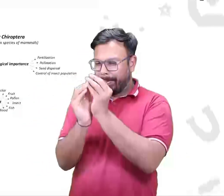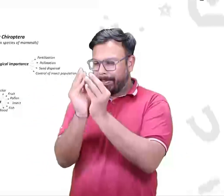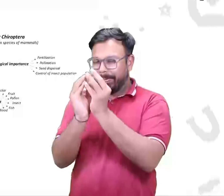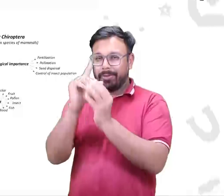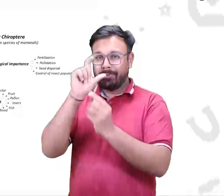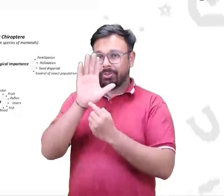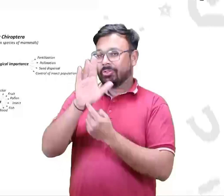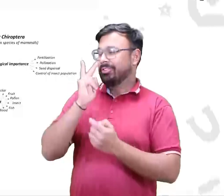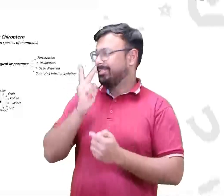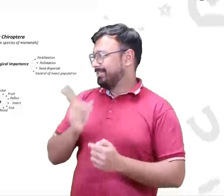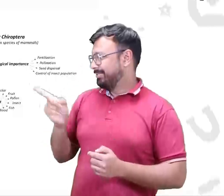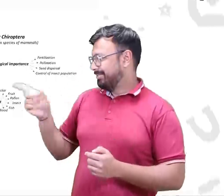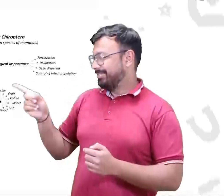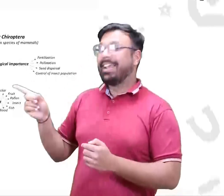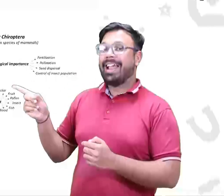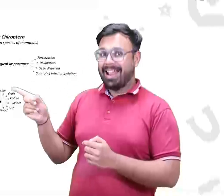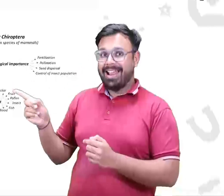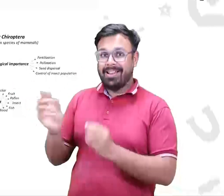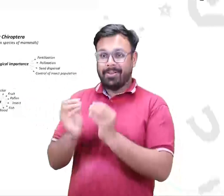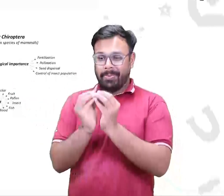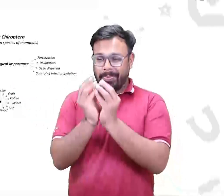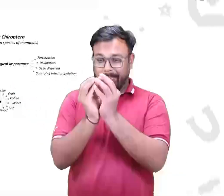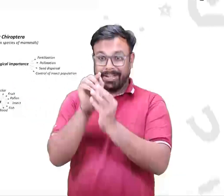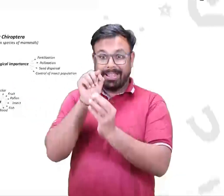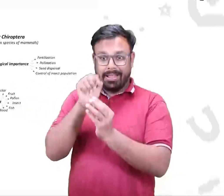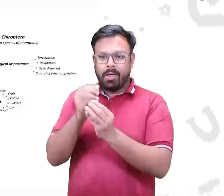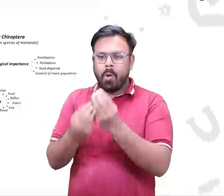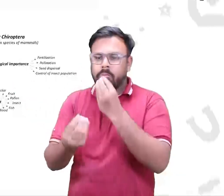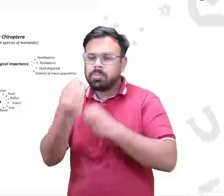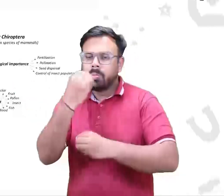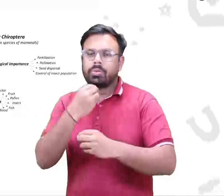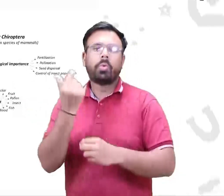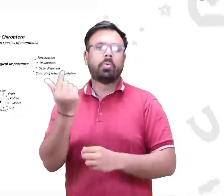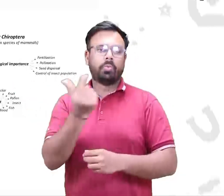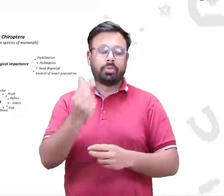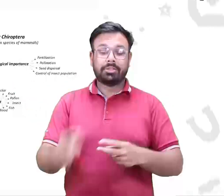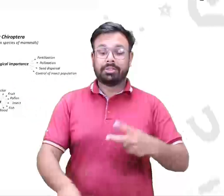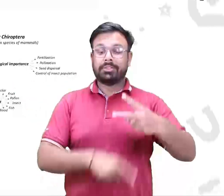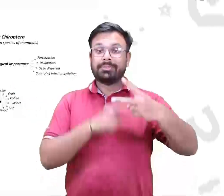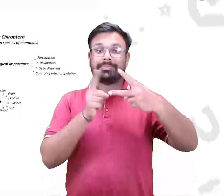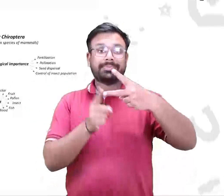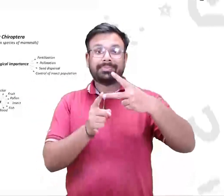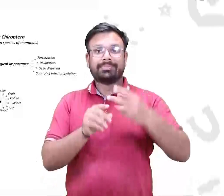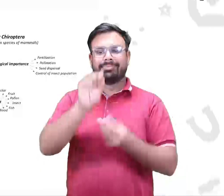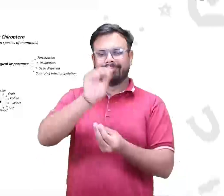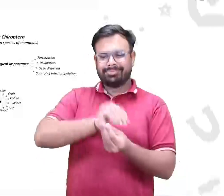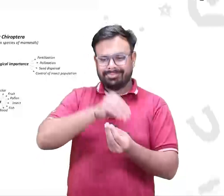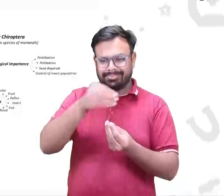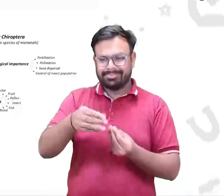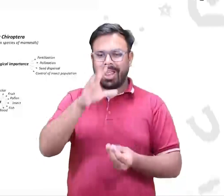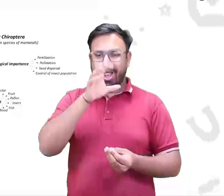Bats eat different foods like nectar,